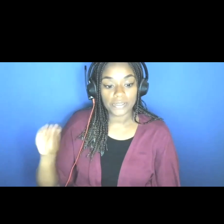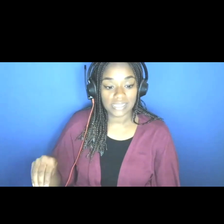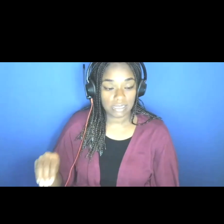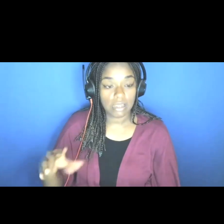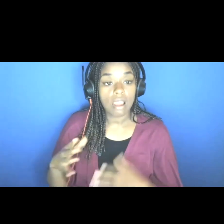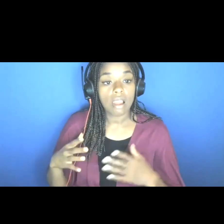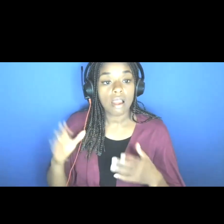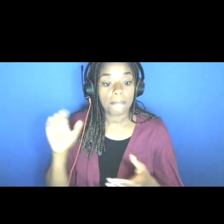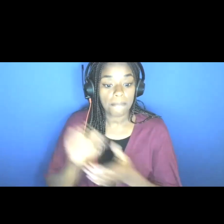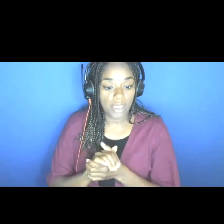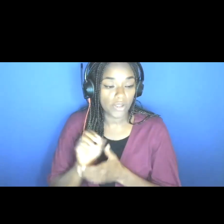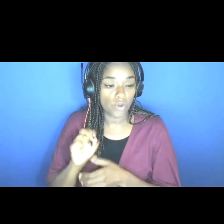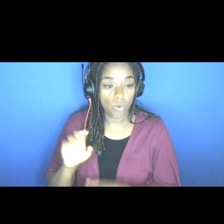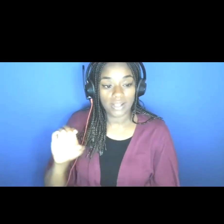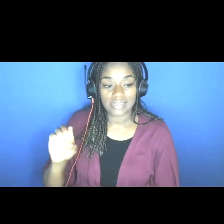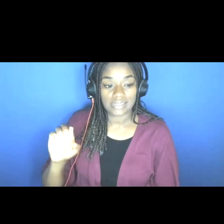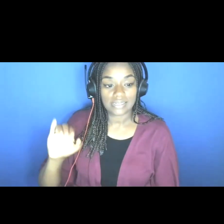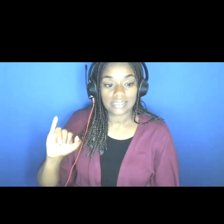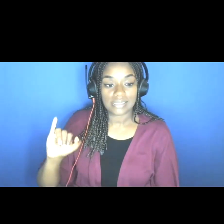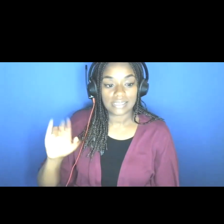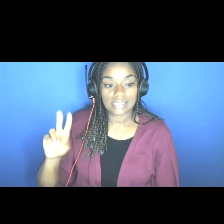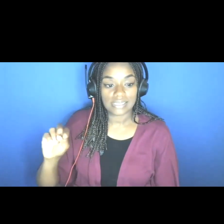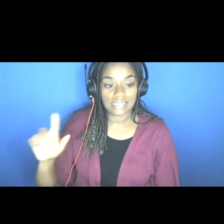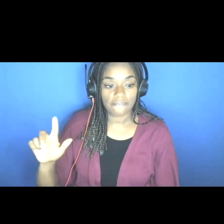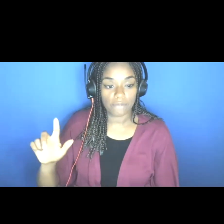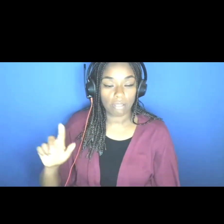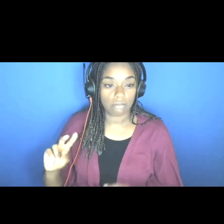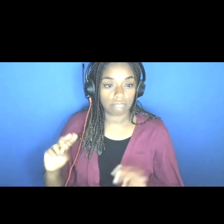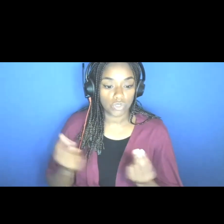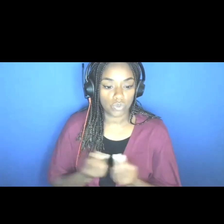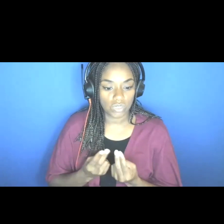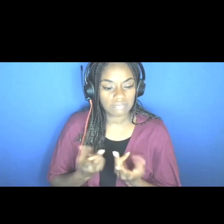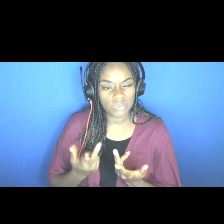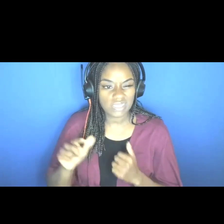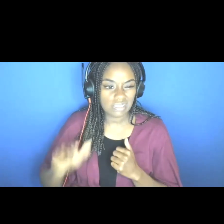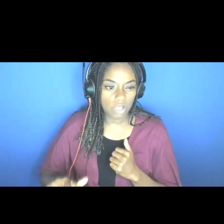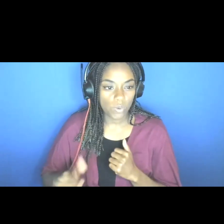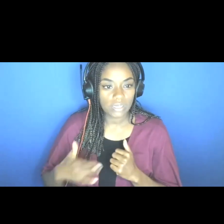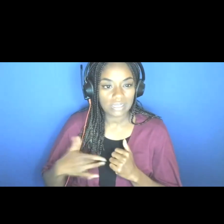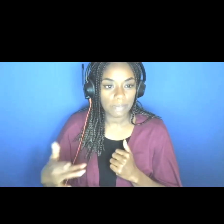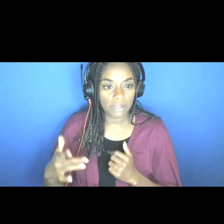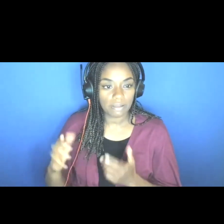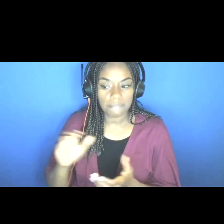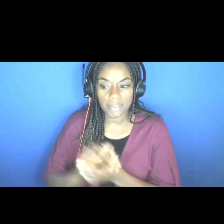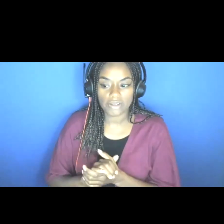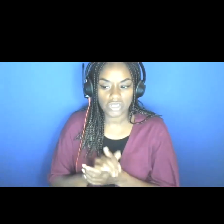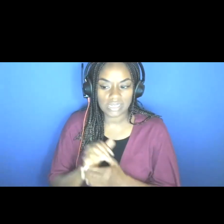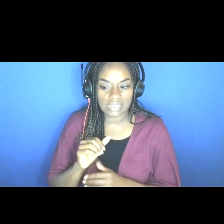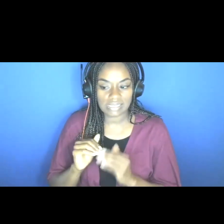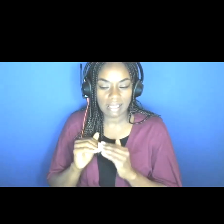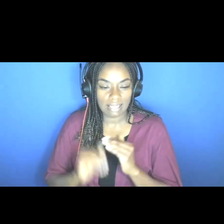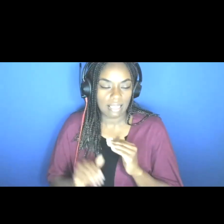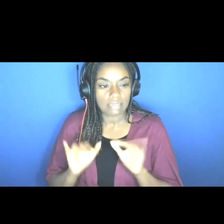civil union. So this is lower than, although in general, marriage is less common in the United States than in some other